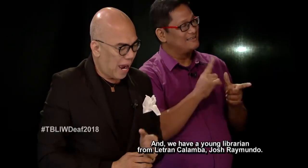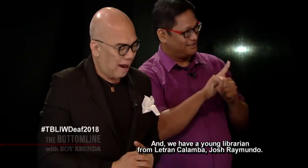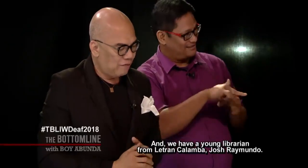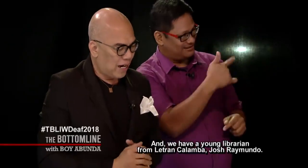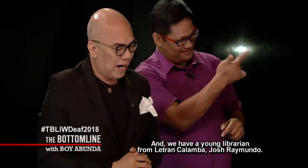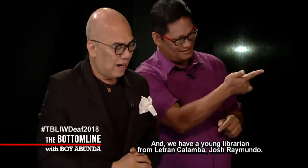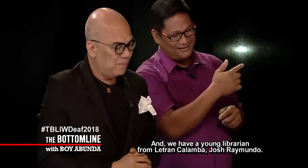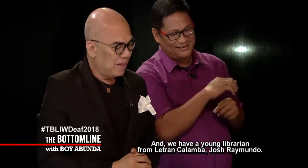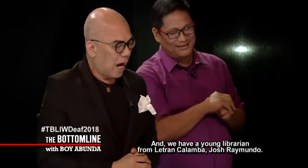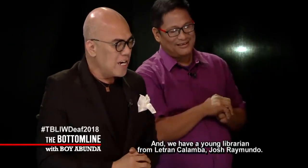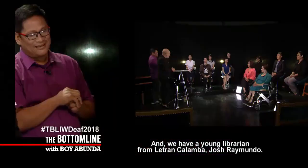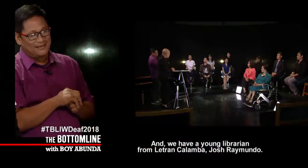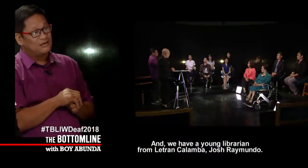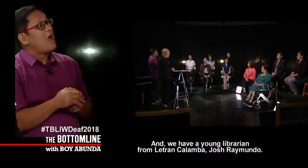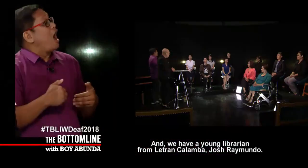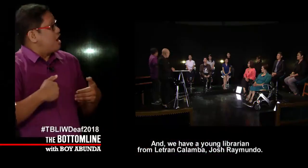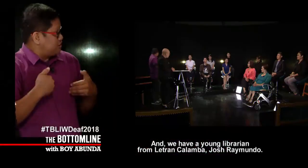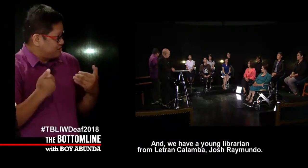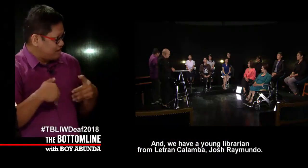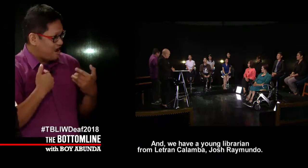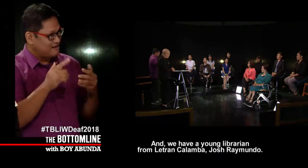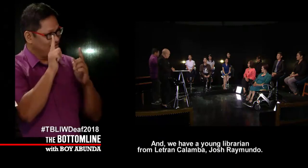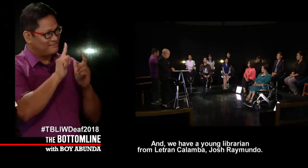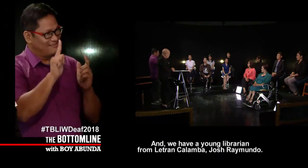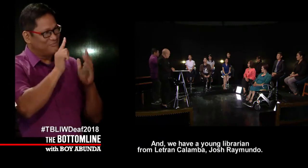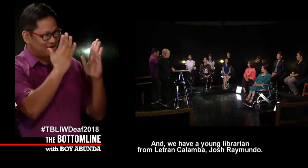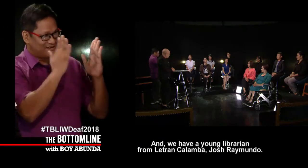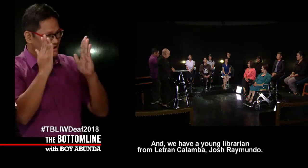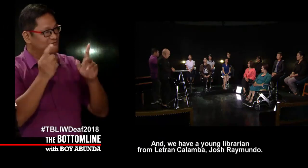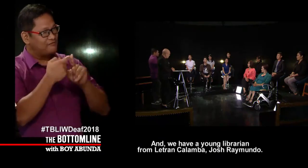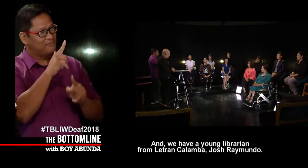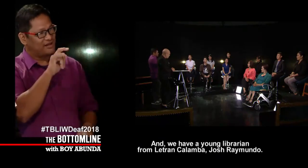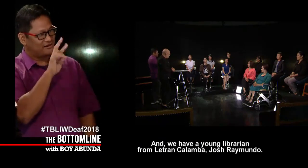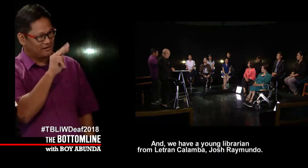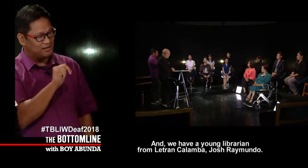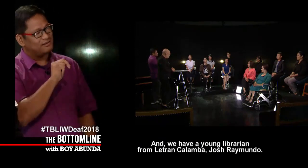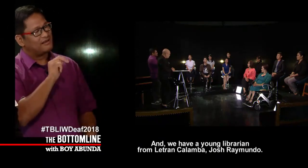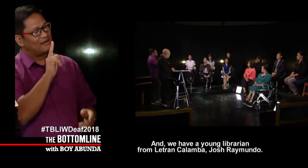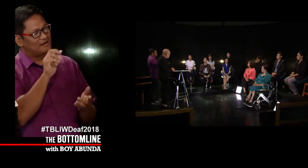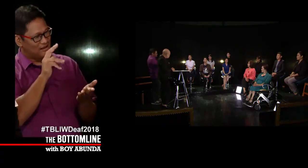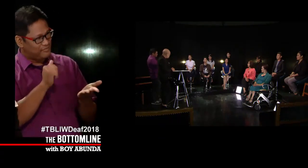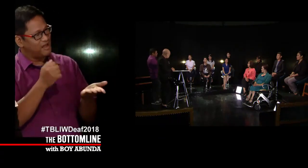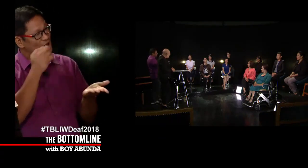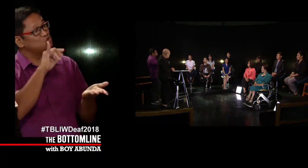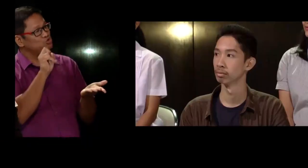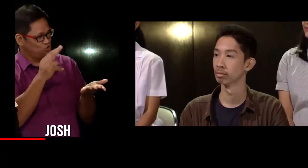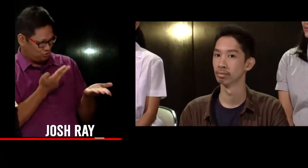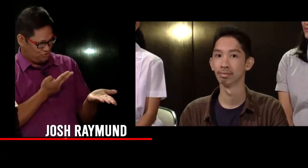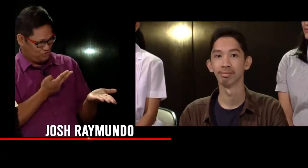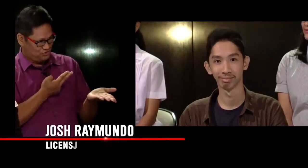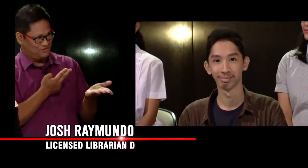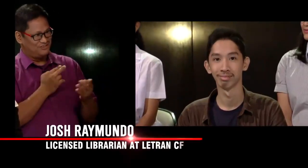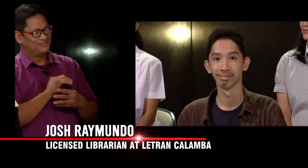And we have a young librarian from Letran, Calamba, Josh Raimundo.